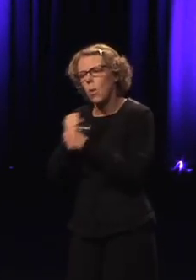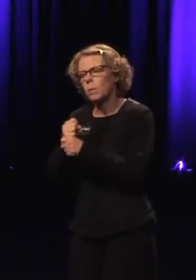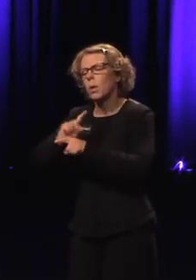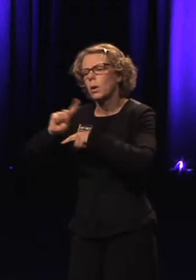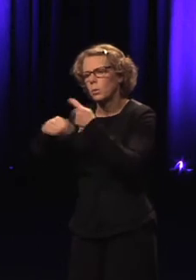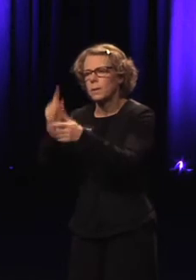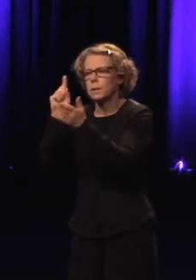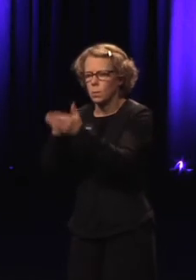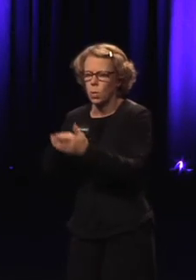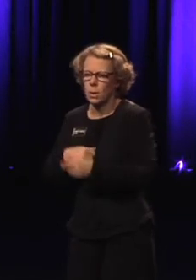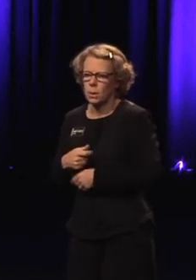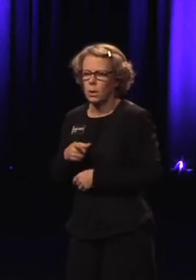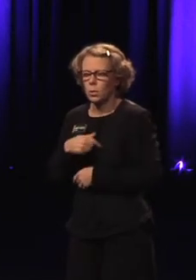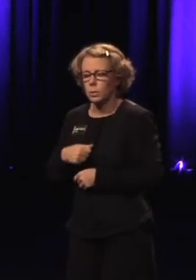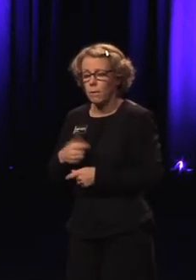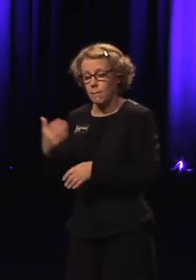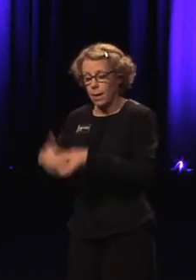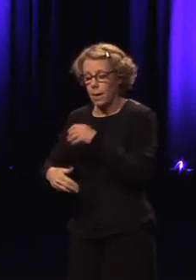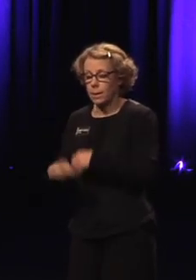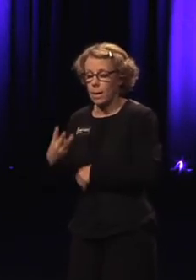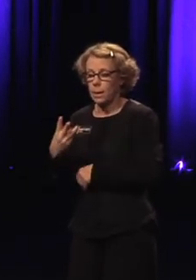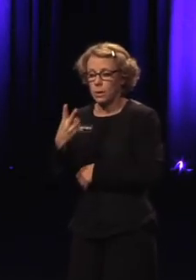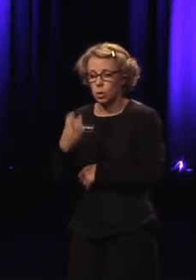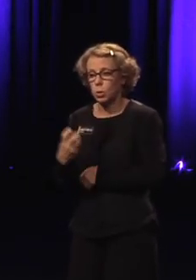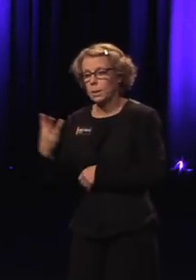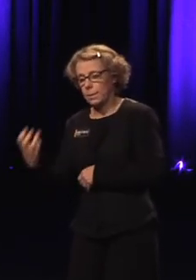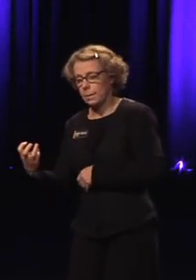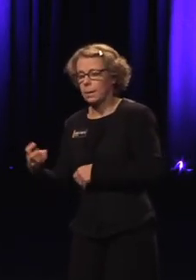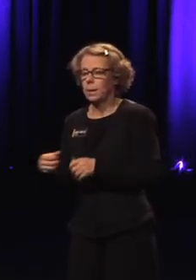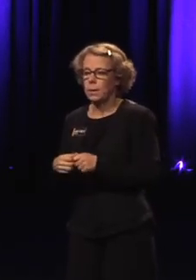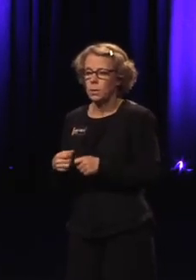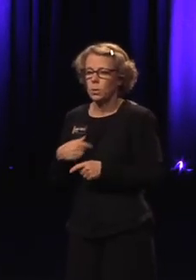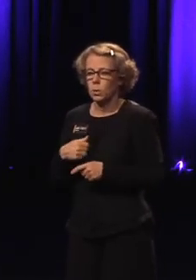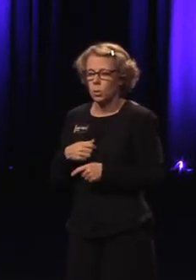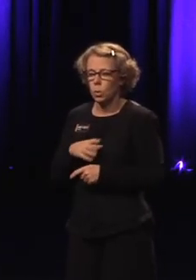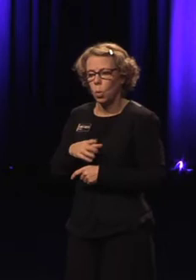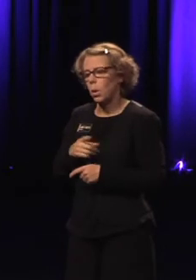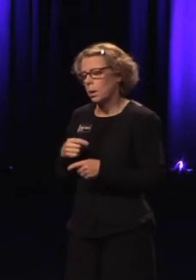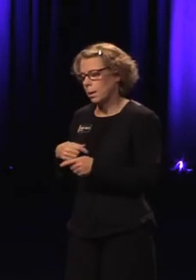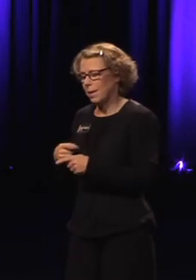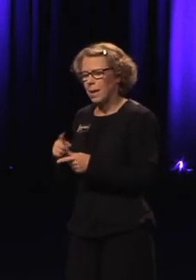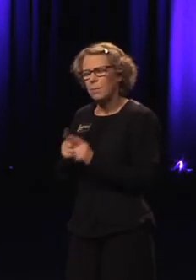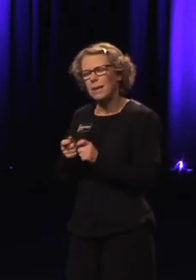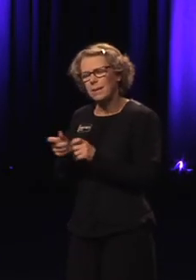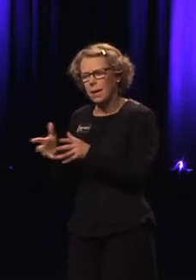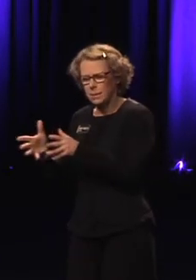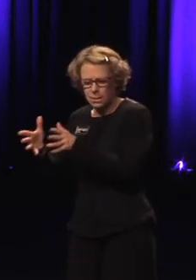adopted in 2015 represents a paradigm shift from the MDGs. The